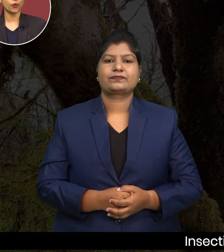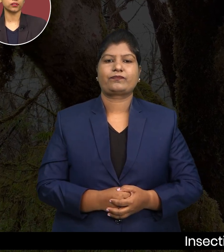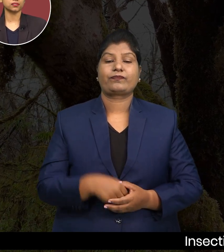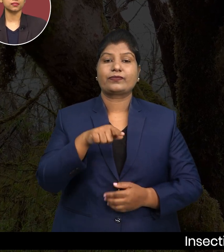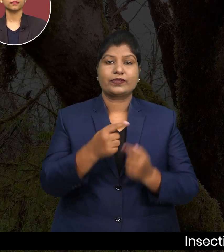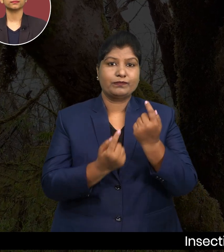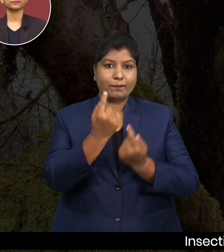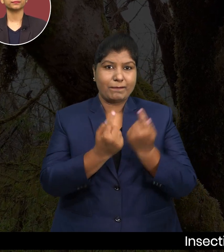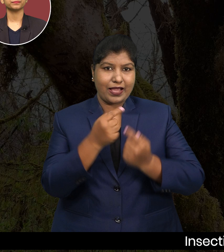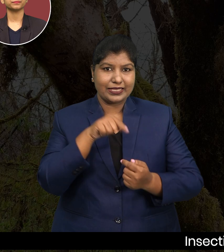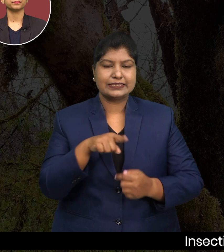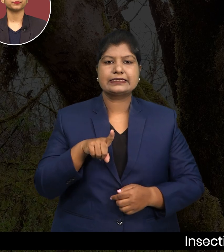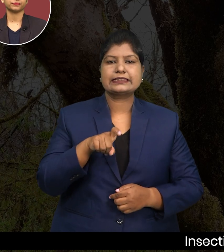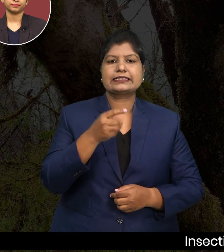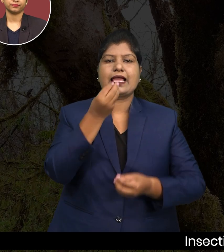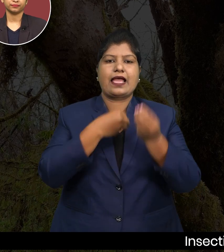insectivorous,